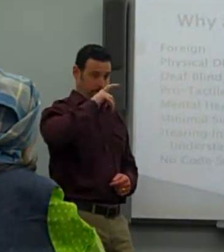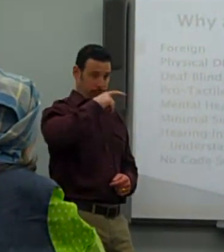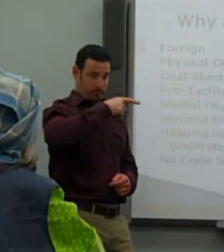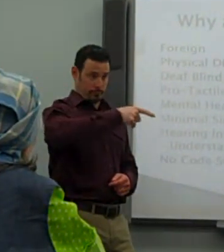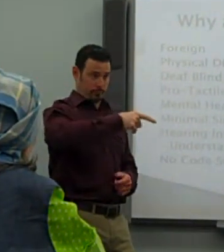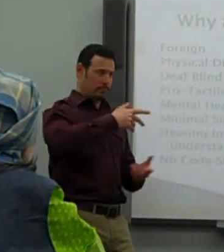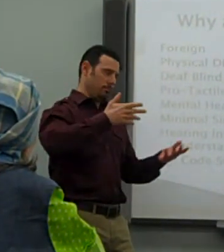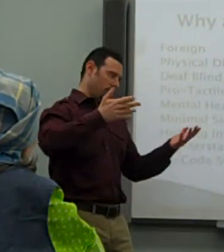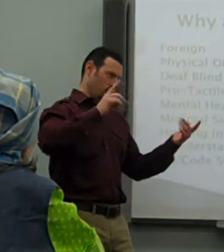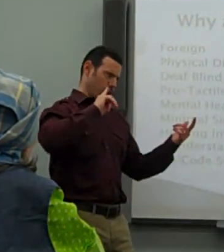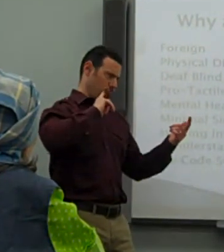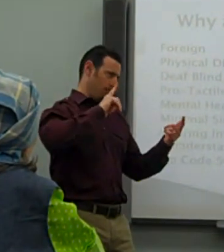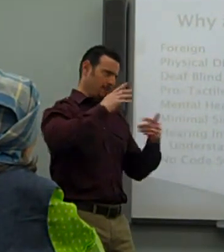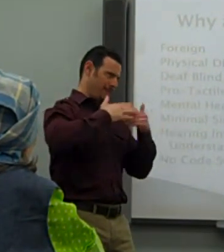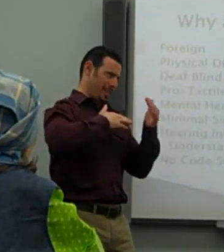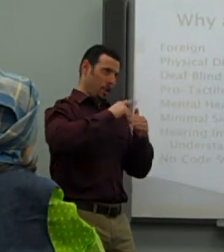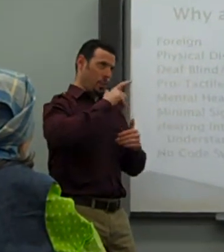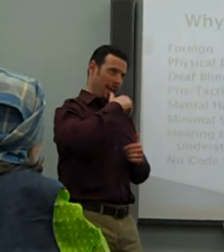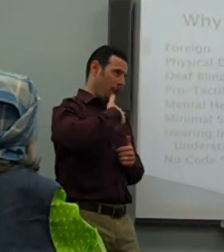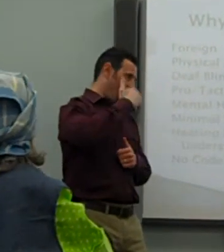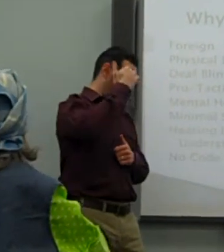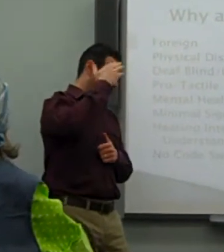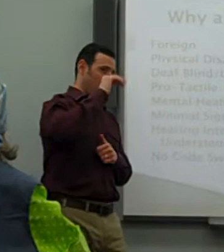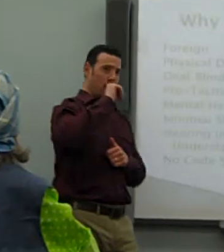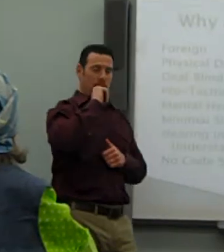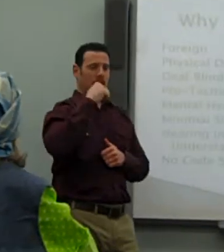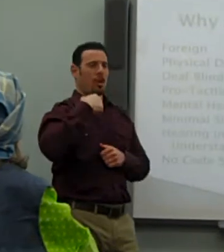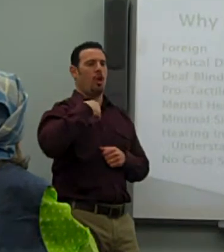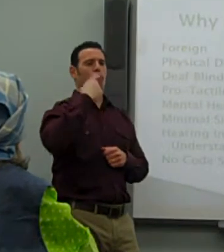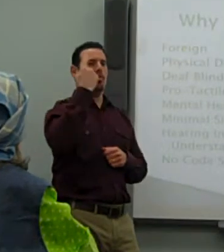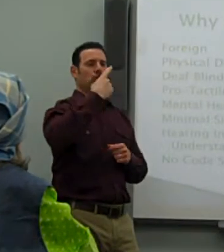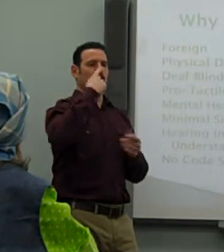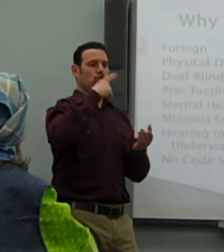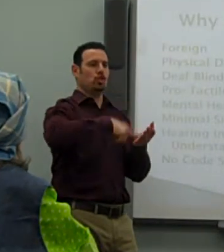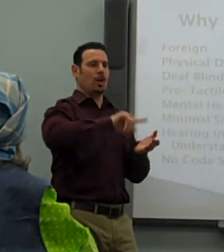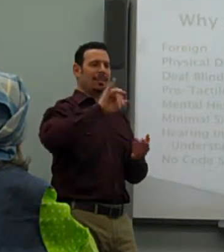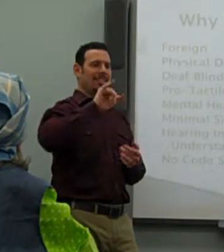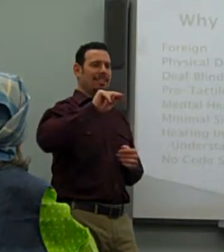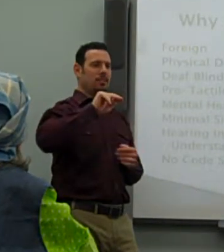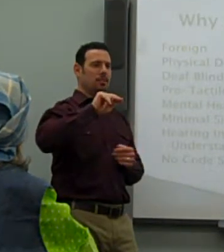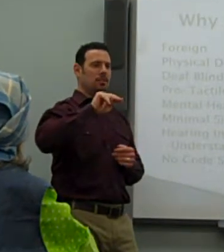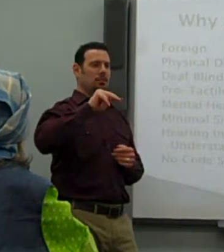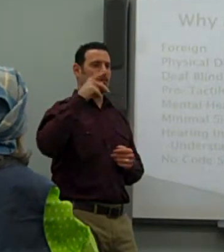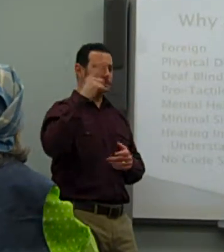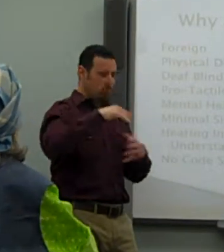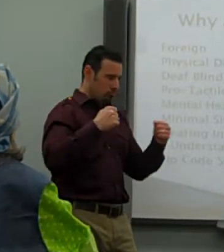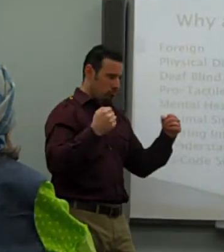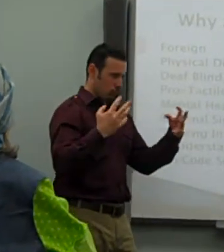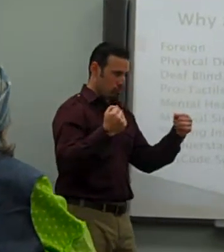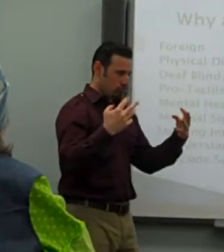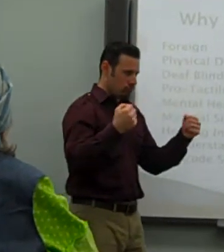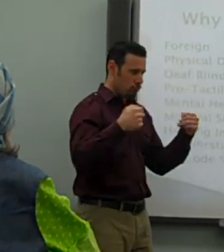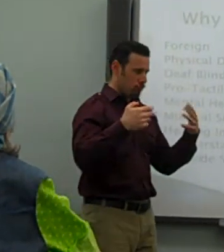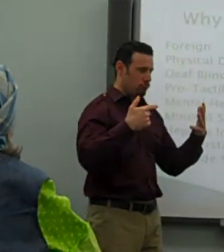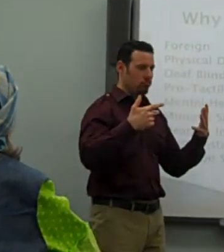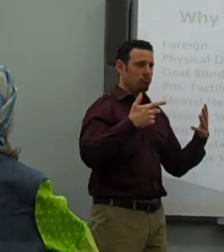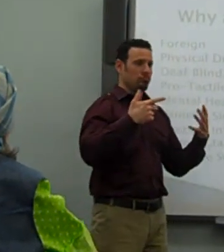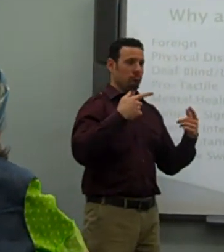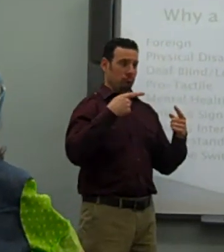Typically, if I don't know who the consumer is, I mean, I typically know who they are, but I'll always have a check-in period